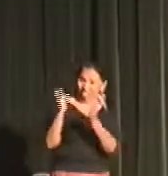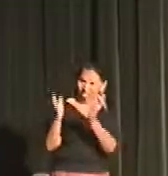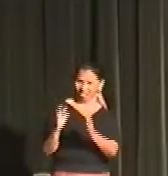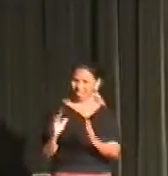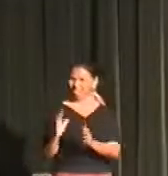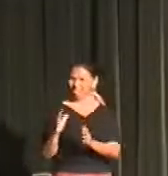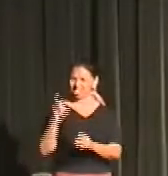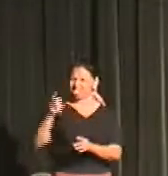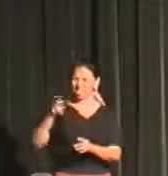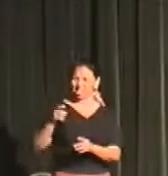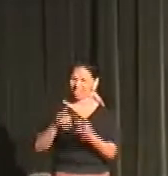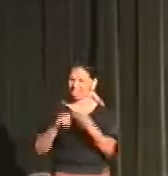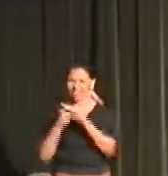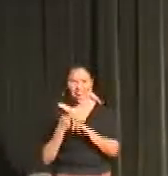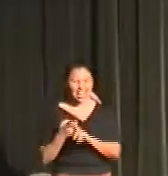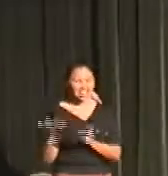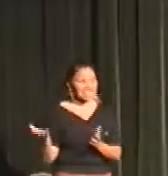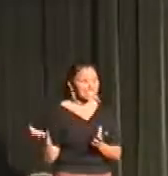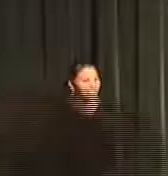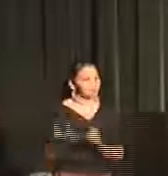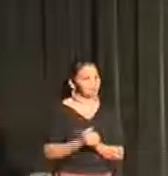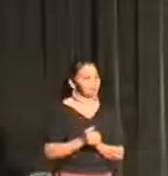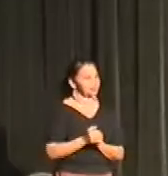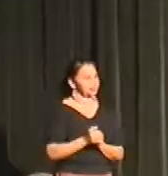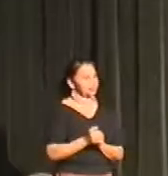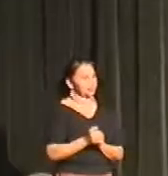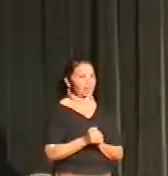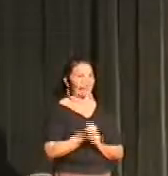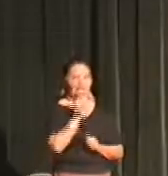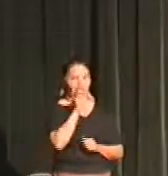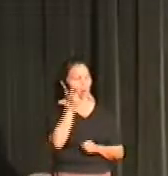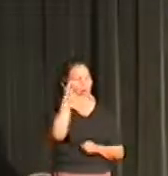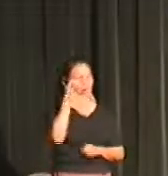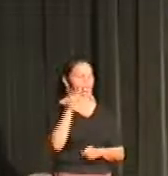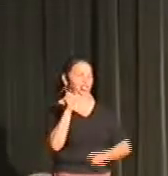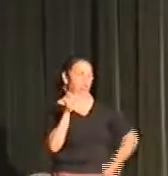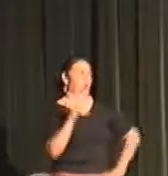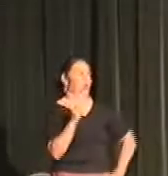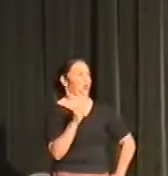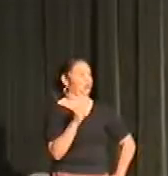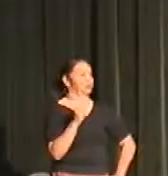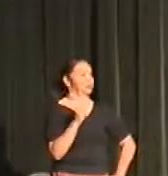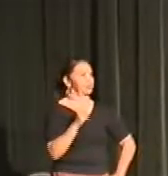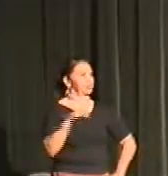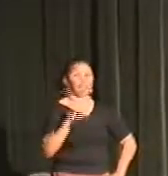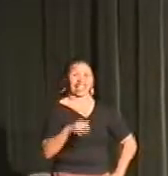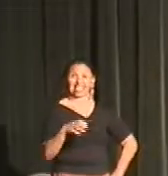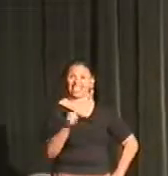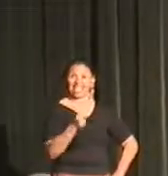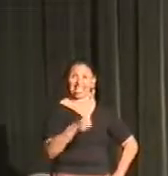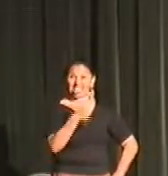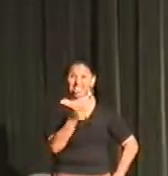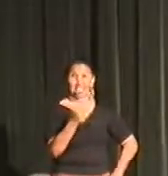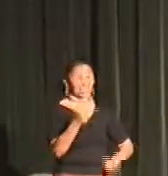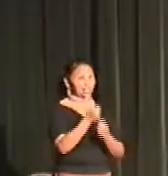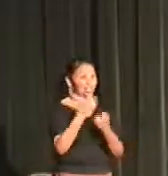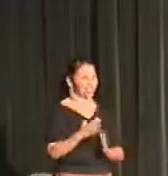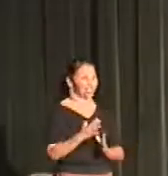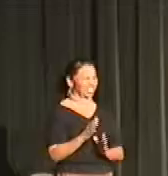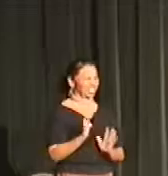need friends, you know, and I don't think so, you know. I mean, can't she get another sponsor? And, you know, that